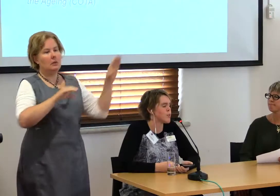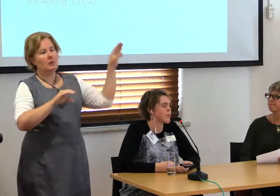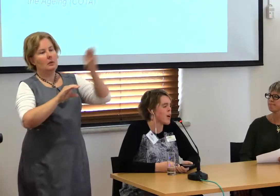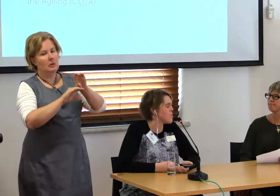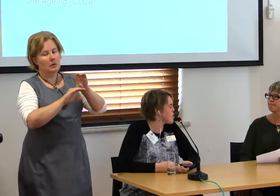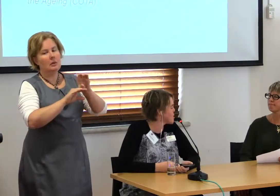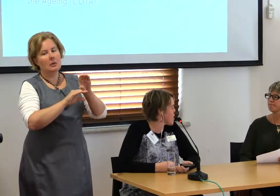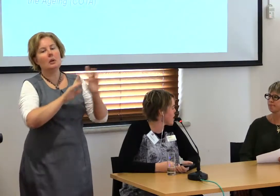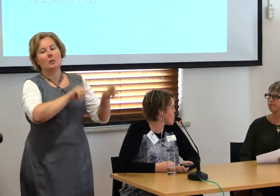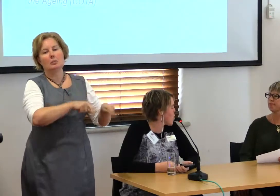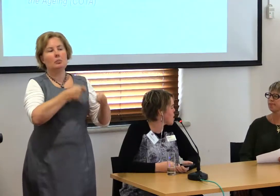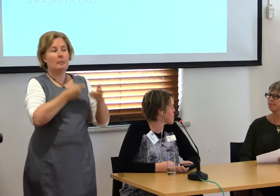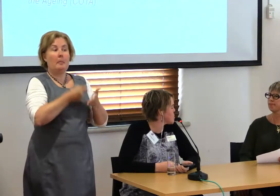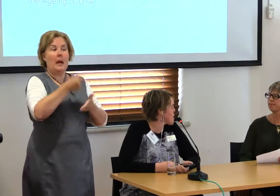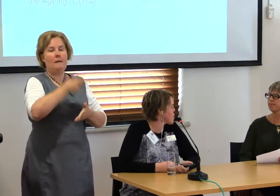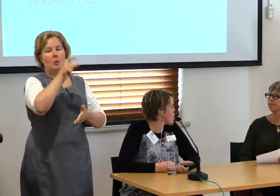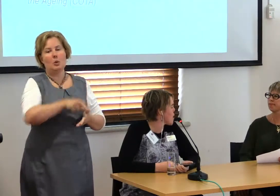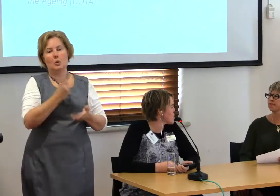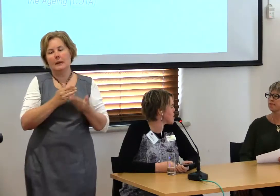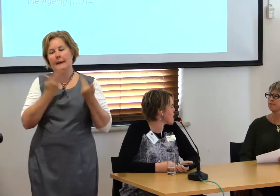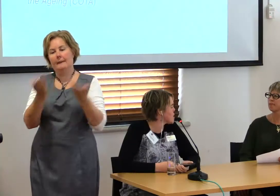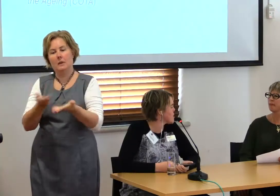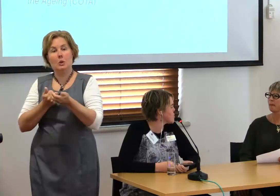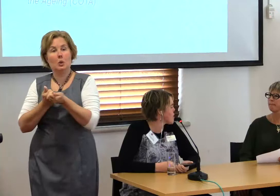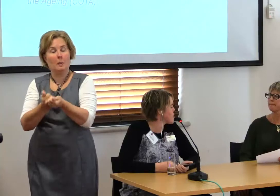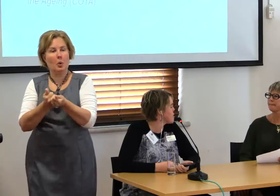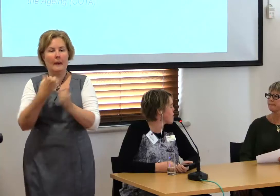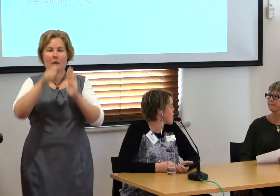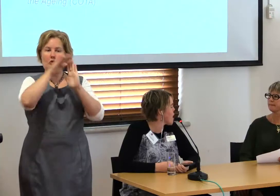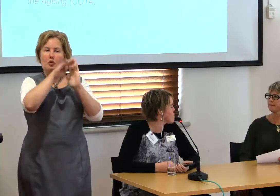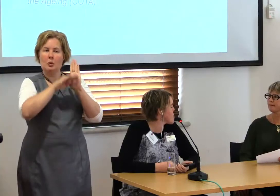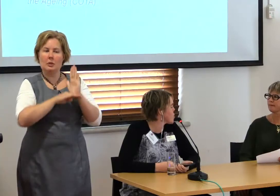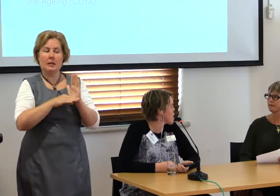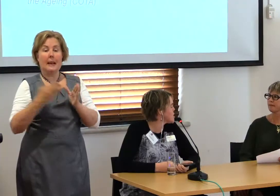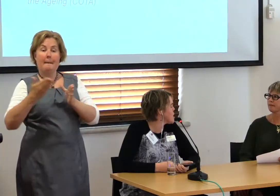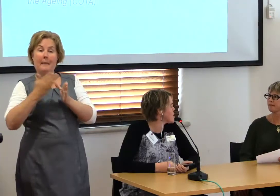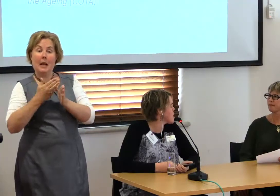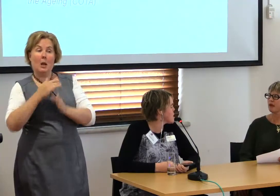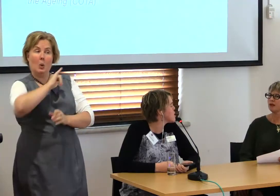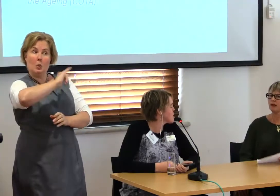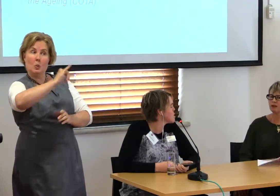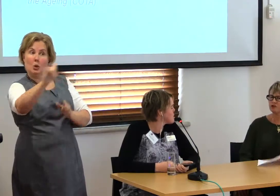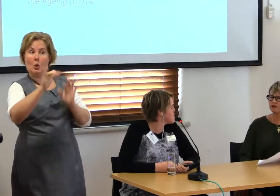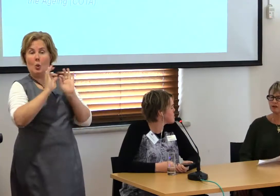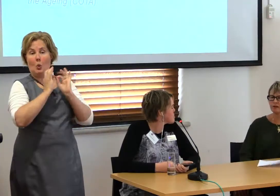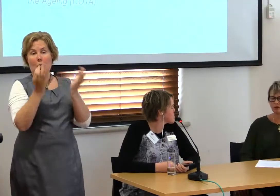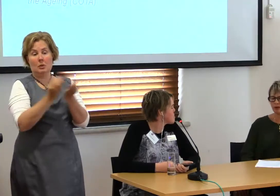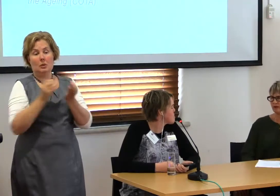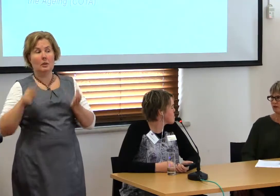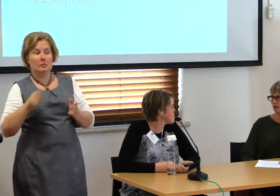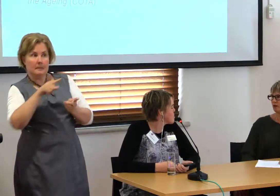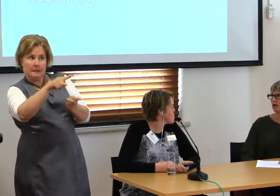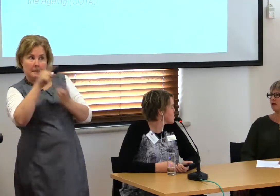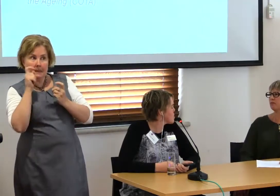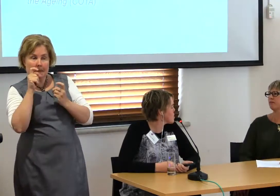rules and caveats around that requirement to make a co-payment, and I think it's very, very hard for people to understand that. Yeah, just I think a few months